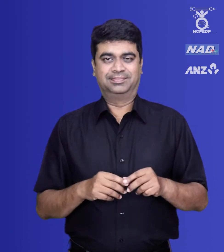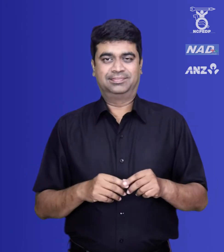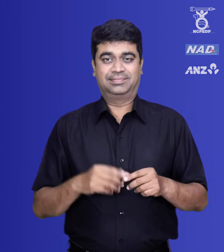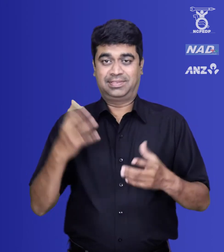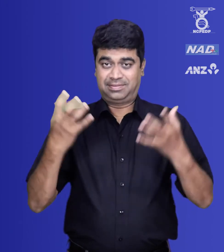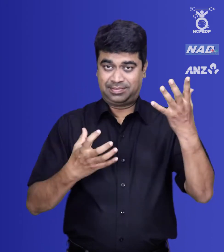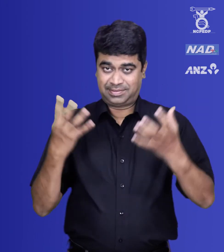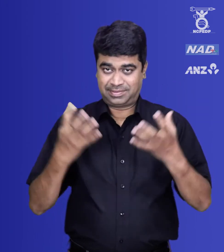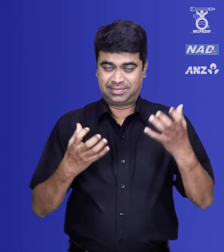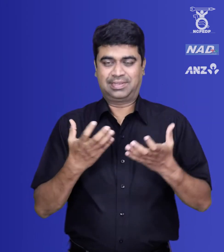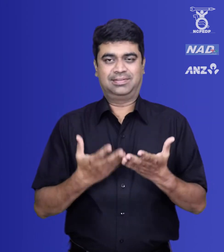Consumer goods.